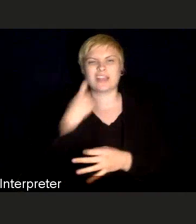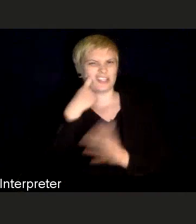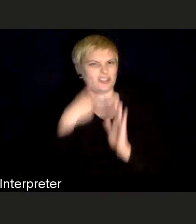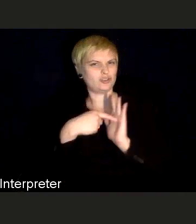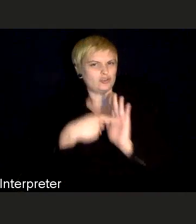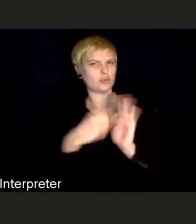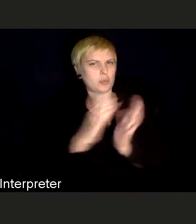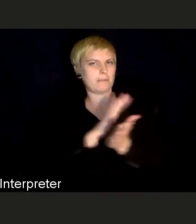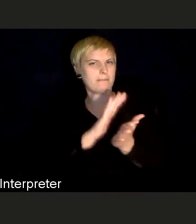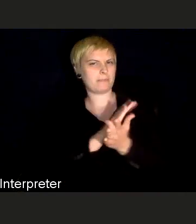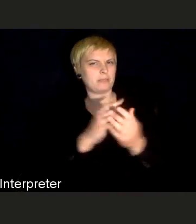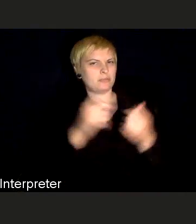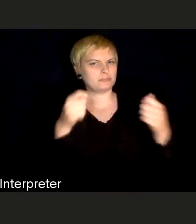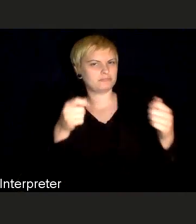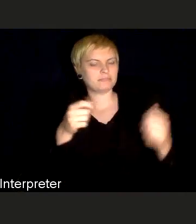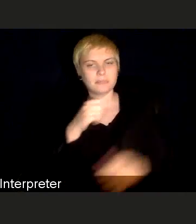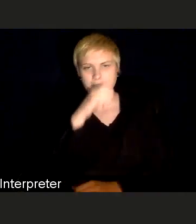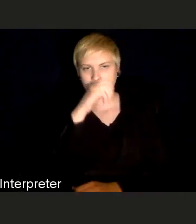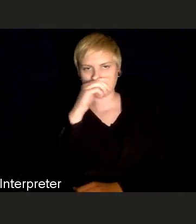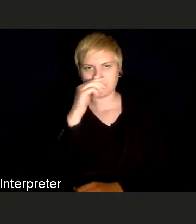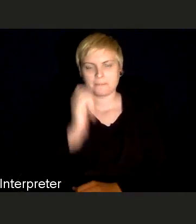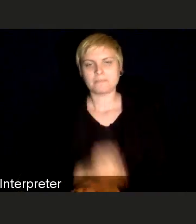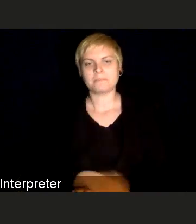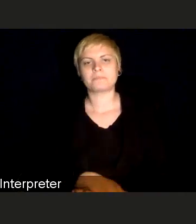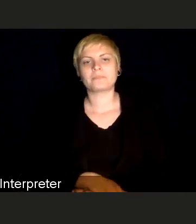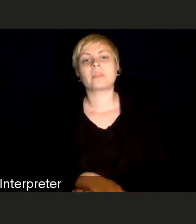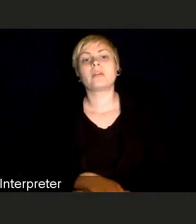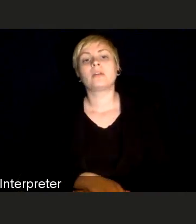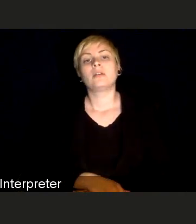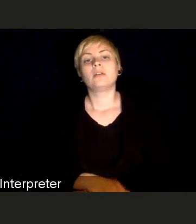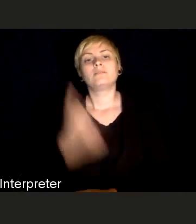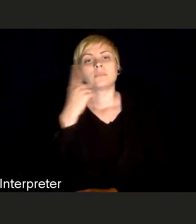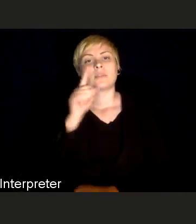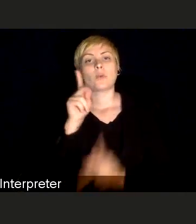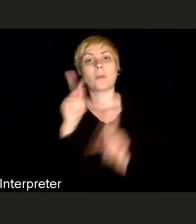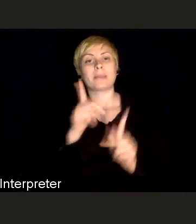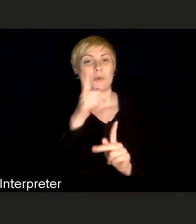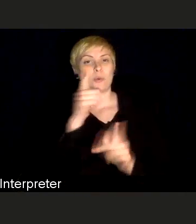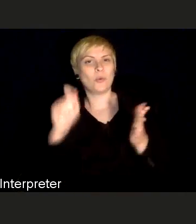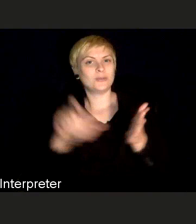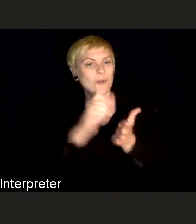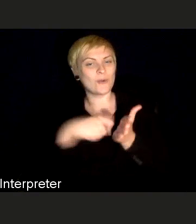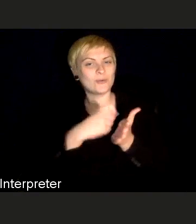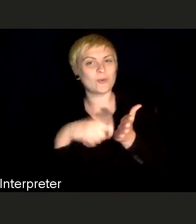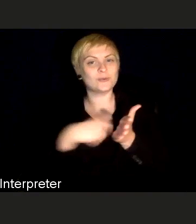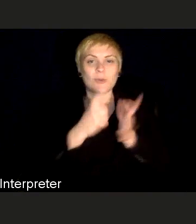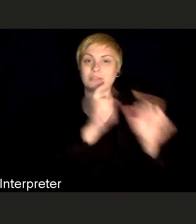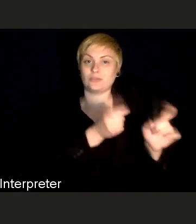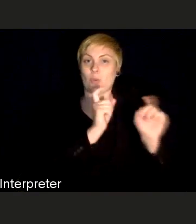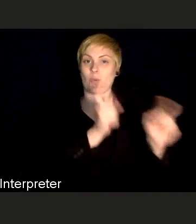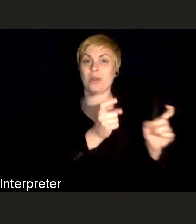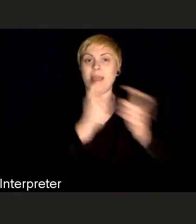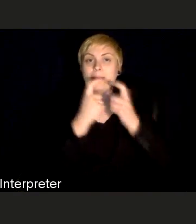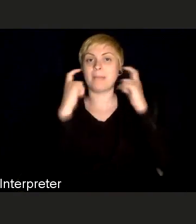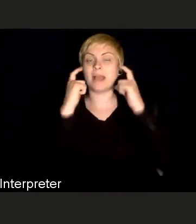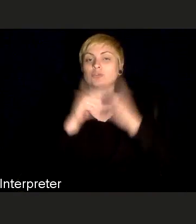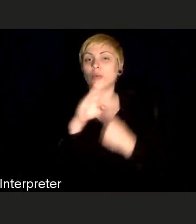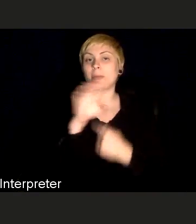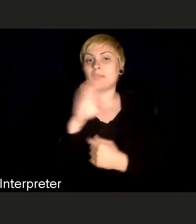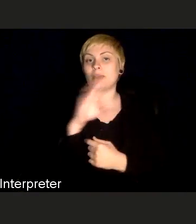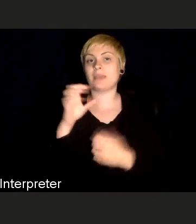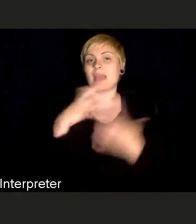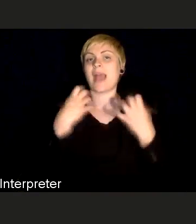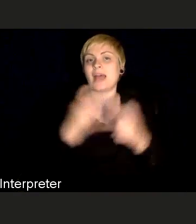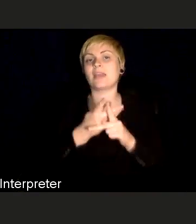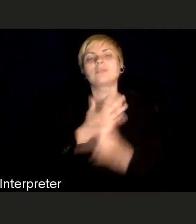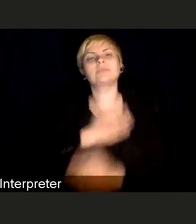screen. So for those of you who are sewing away and donating masks to Beebe Healthcare, please continue to